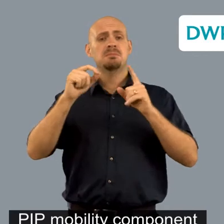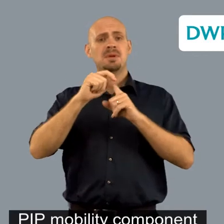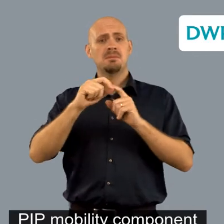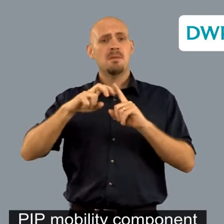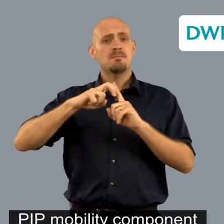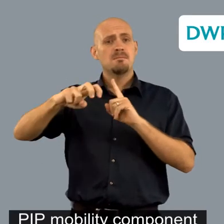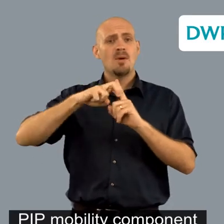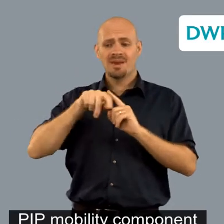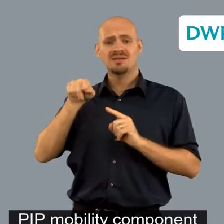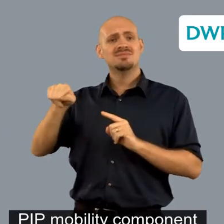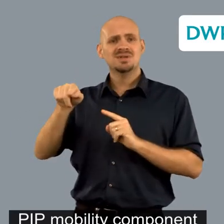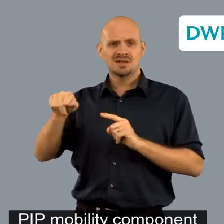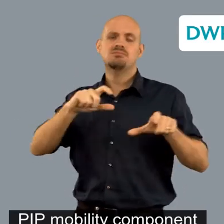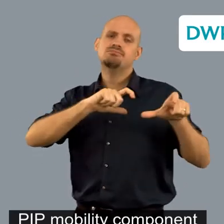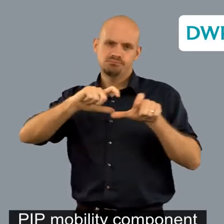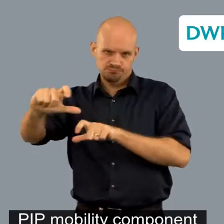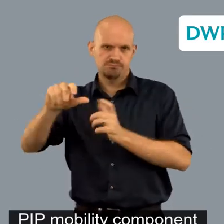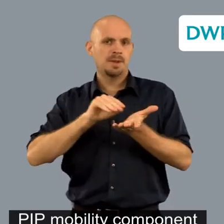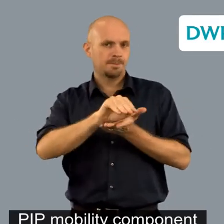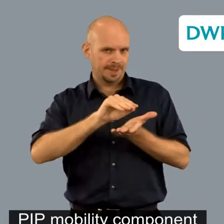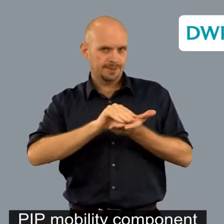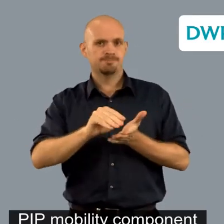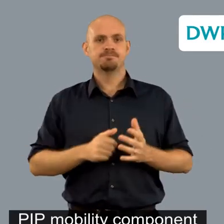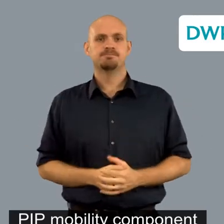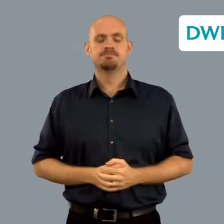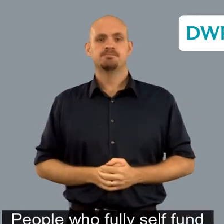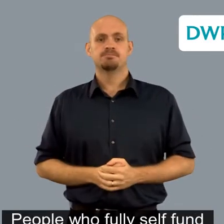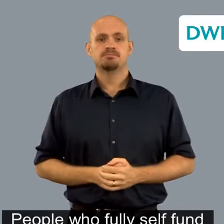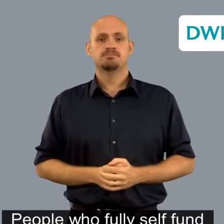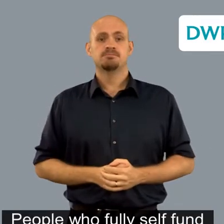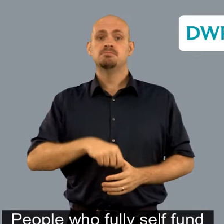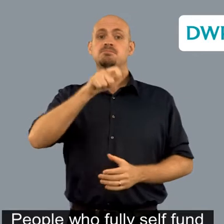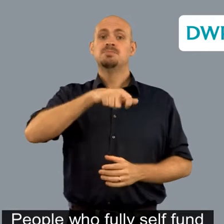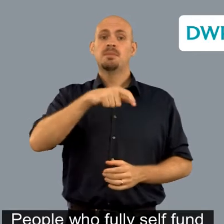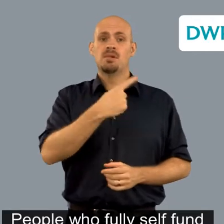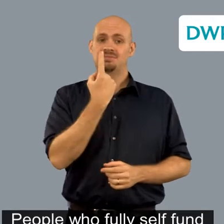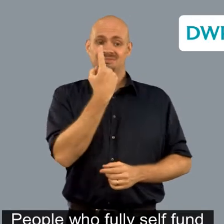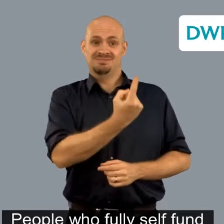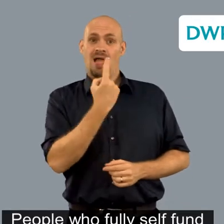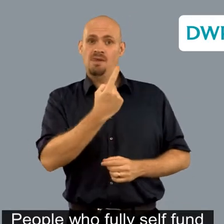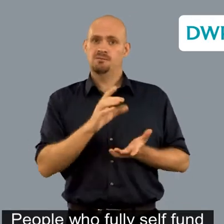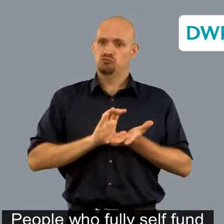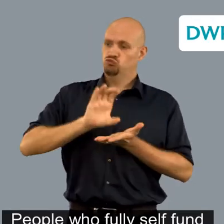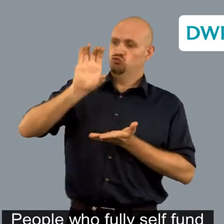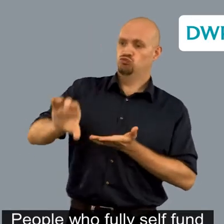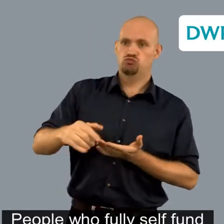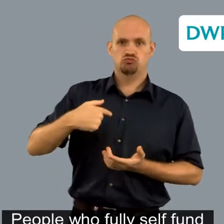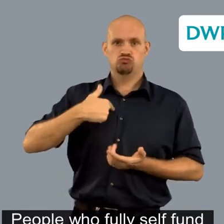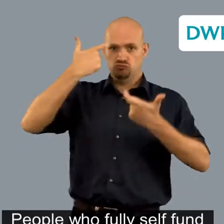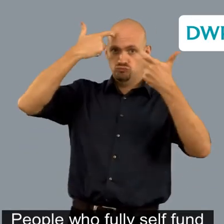PIP mobility component can continue to be paid. People who fully self-fund their placement